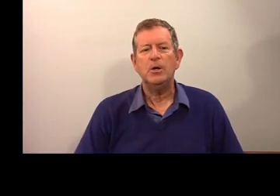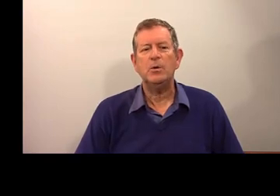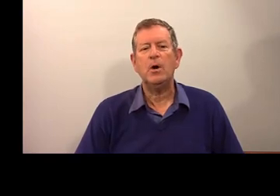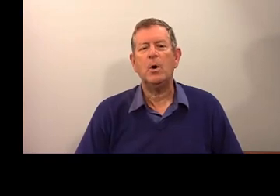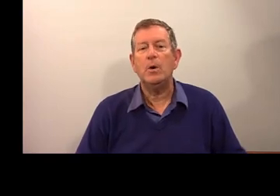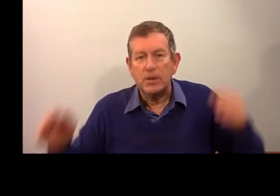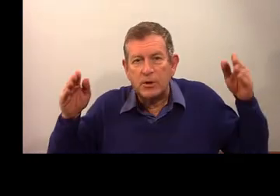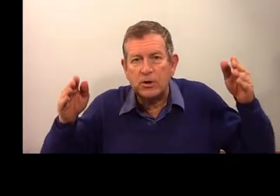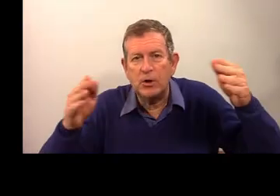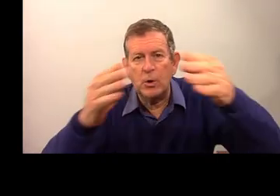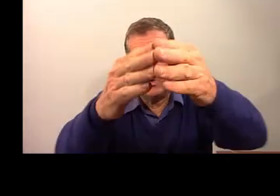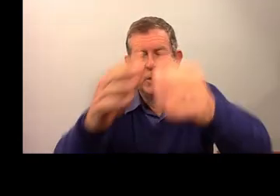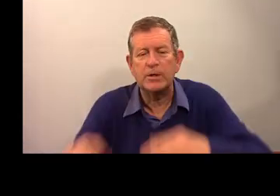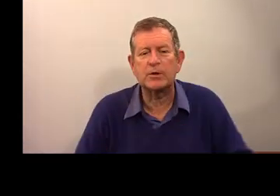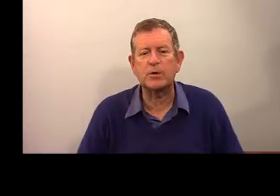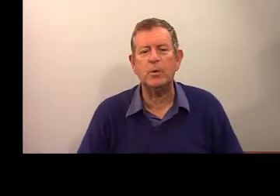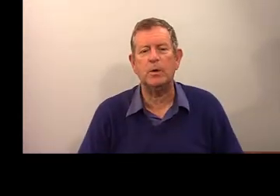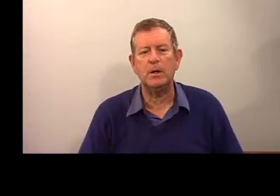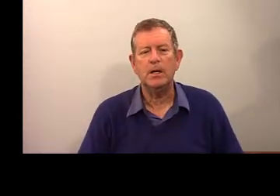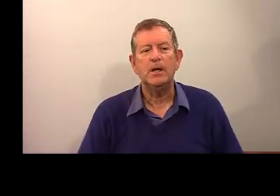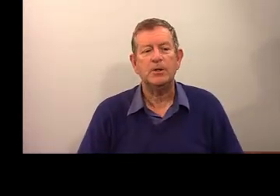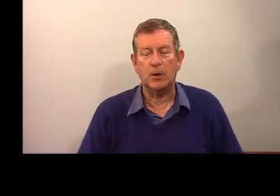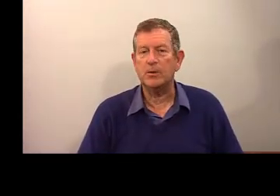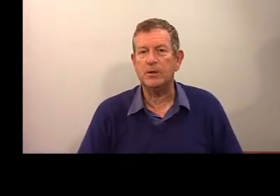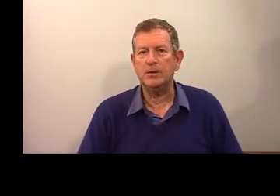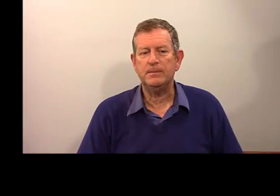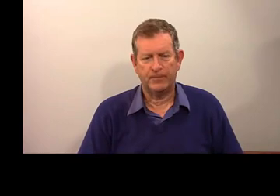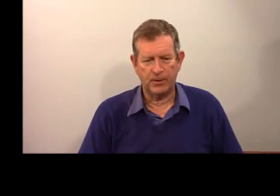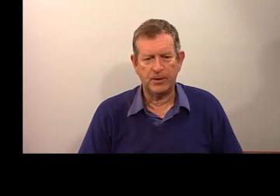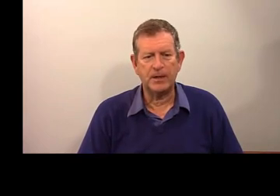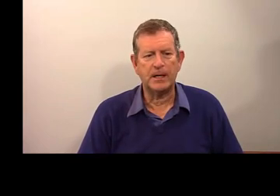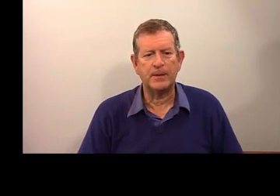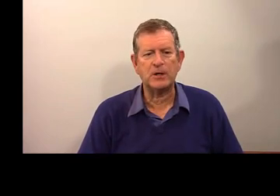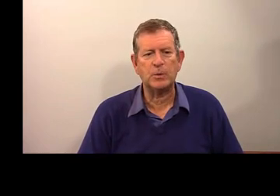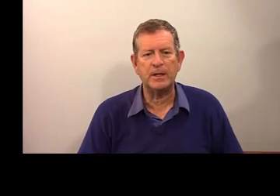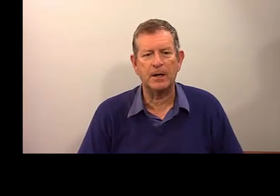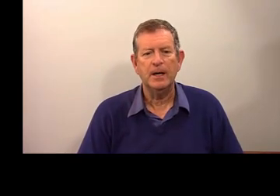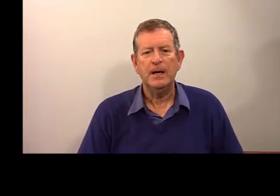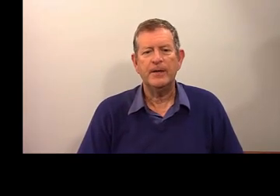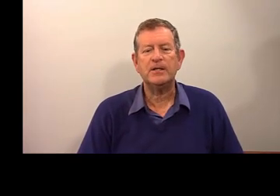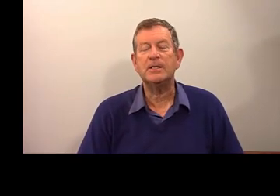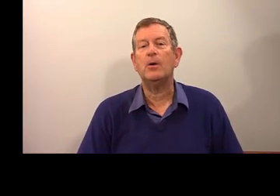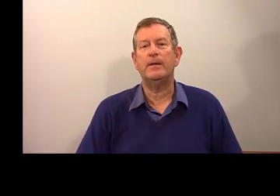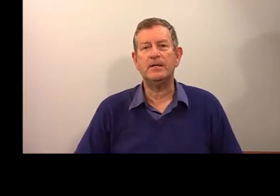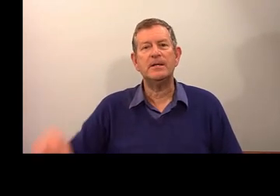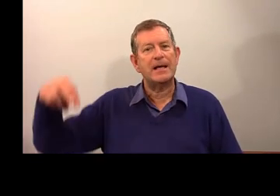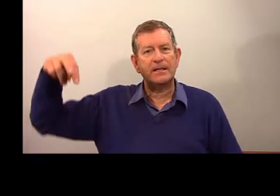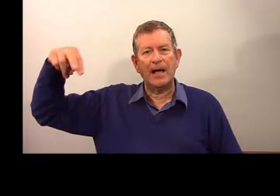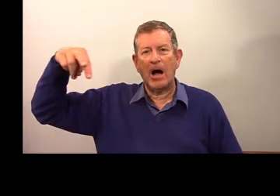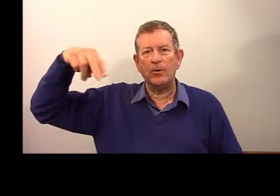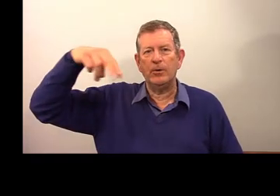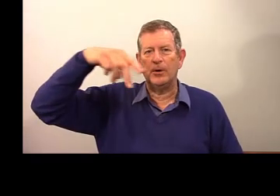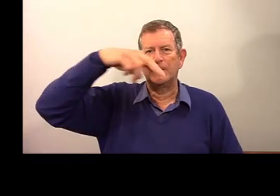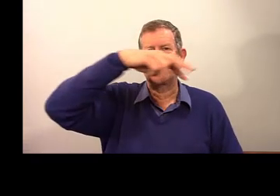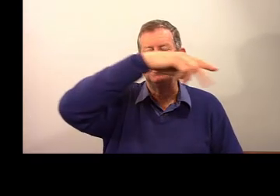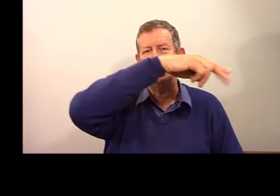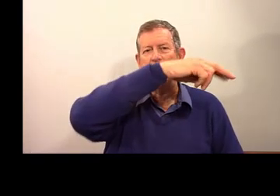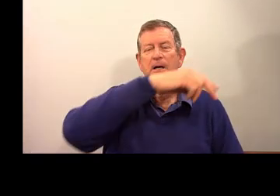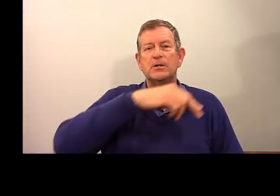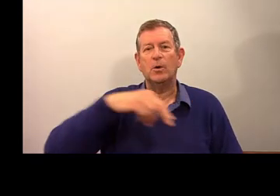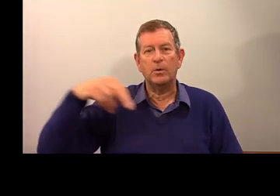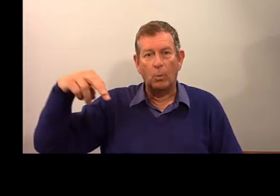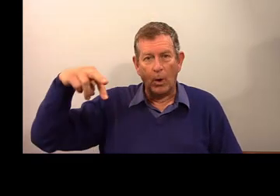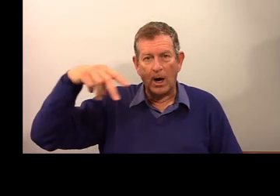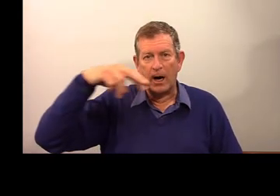Good. You go to school, don't you? Very good. Next one here. This is asking how you go to